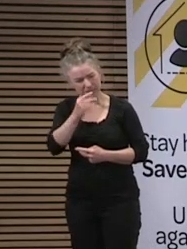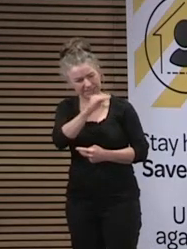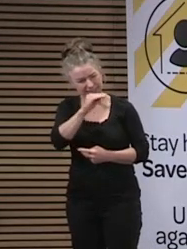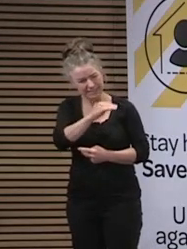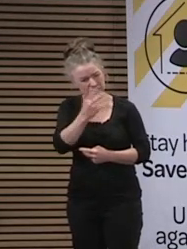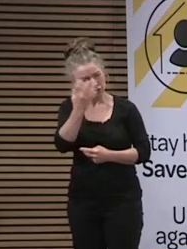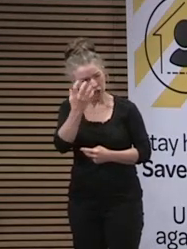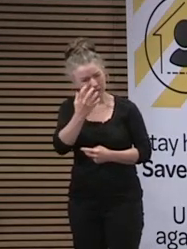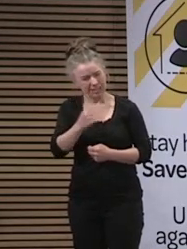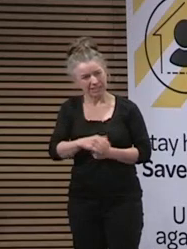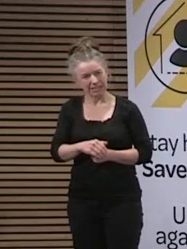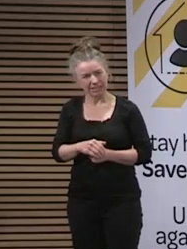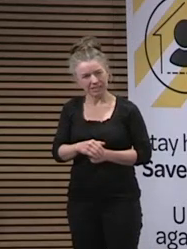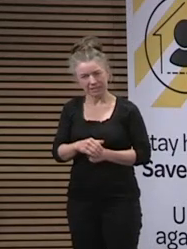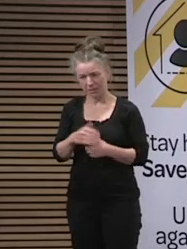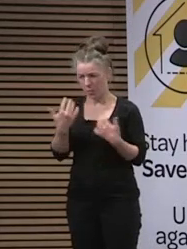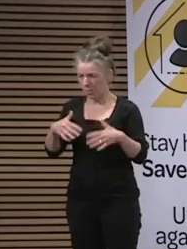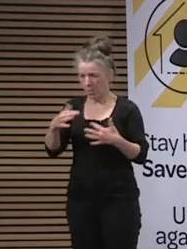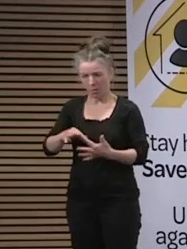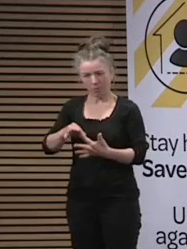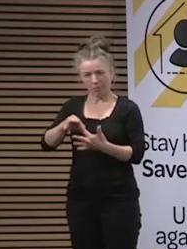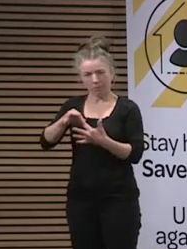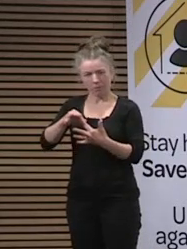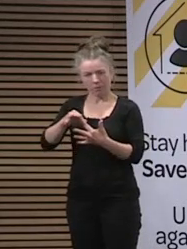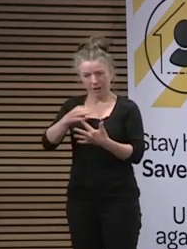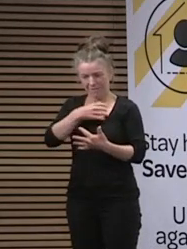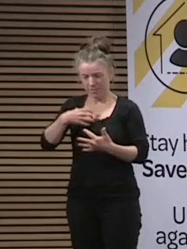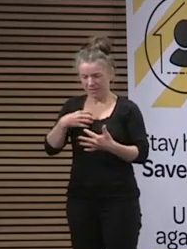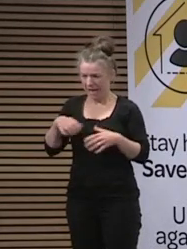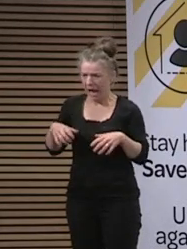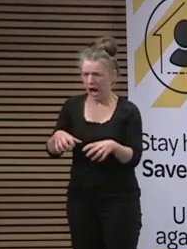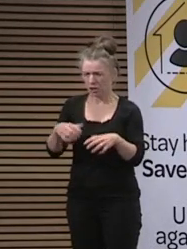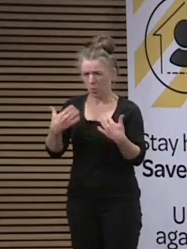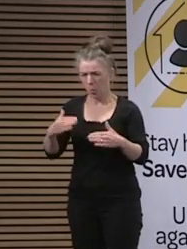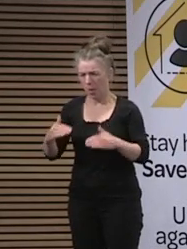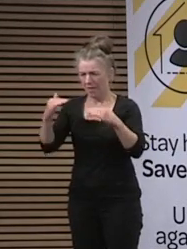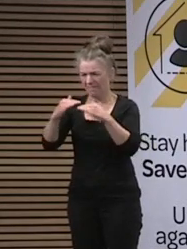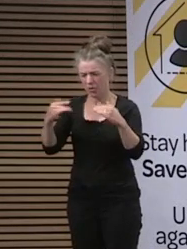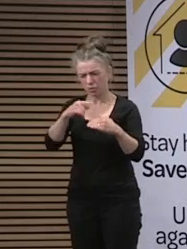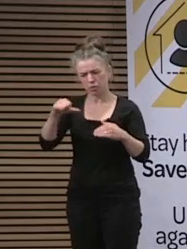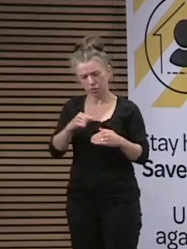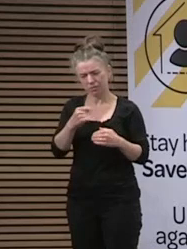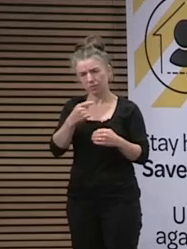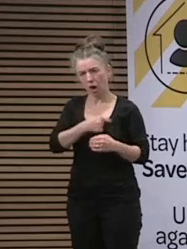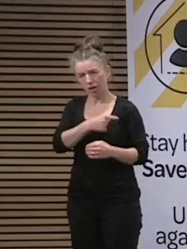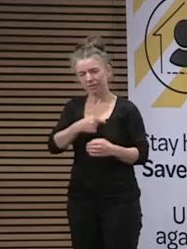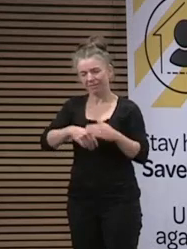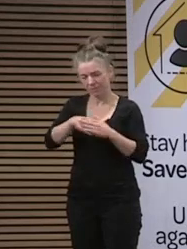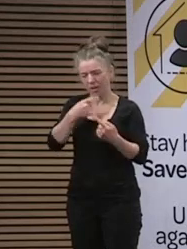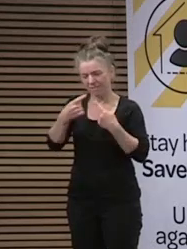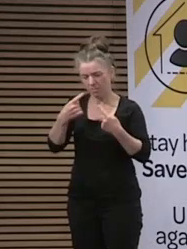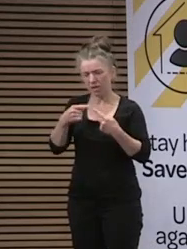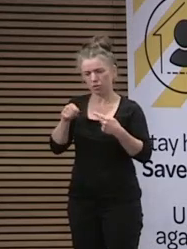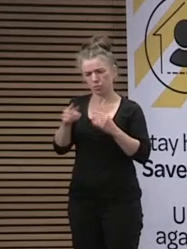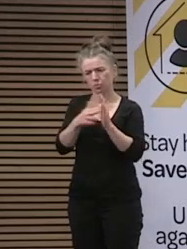absolutely. Given the unprecedented nature of the policy response, it probably demands a high level of transparency. Yep, I'll give you 3 quick updates